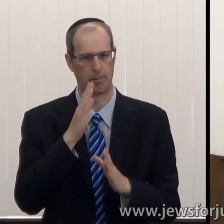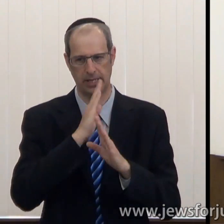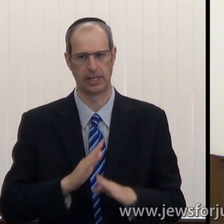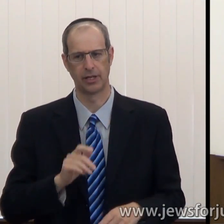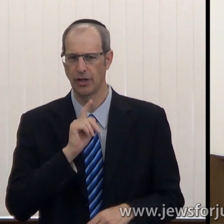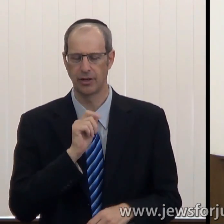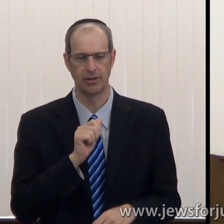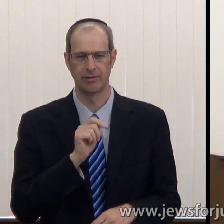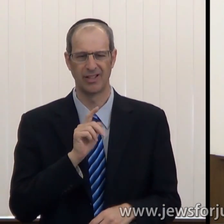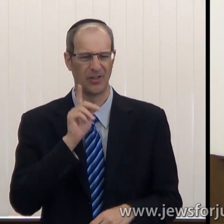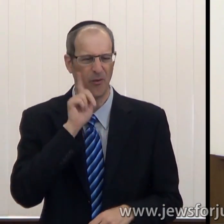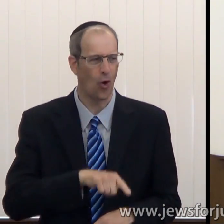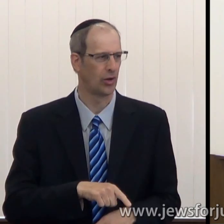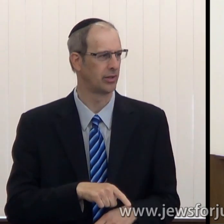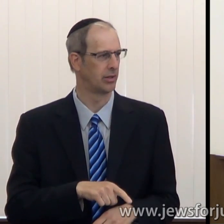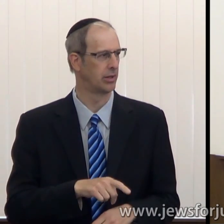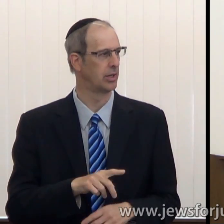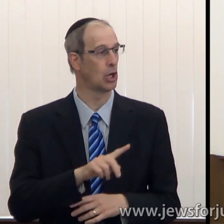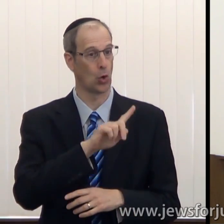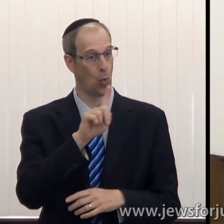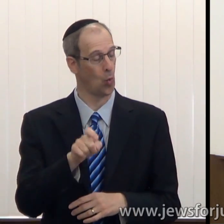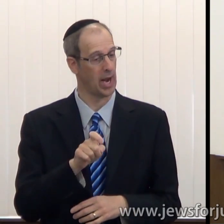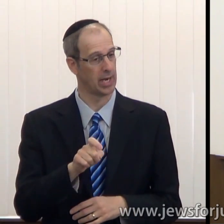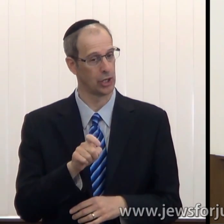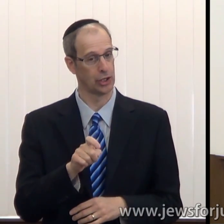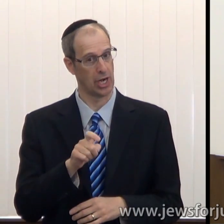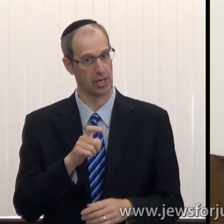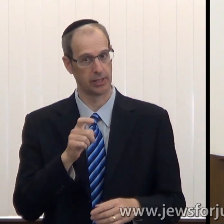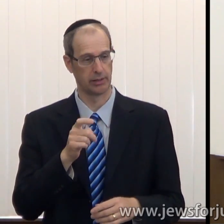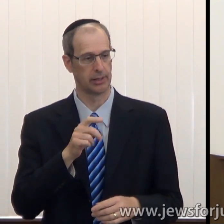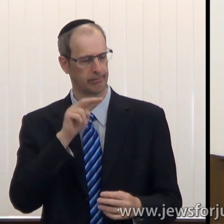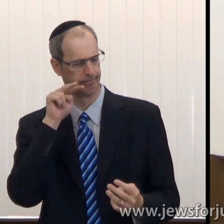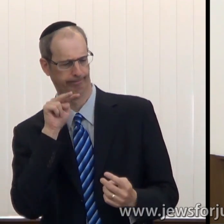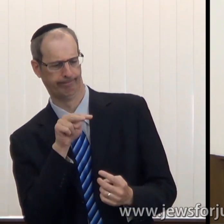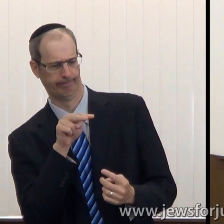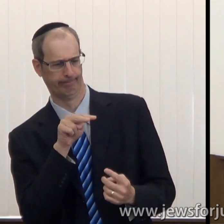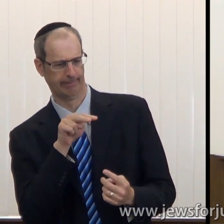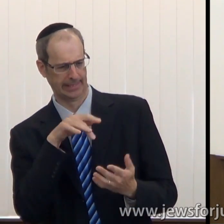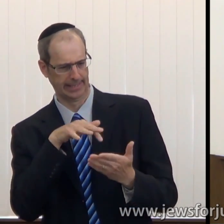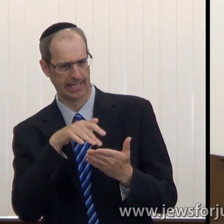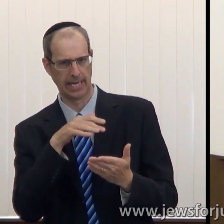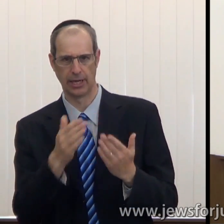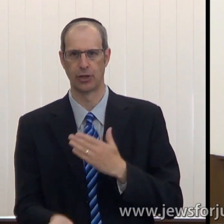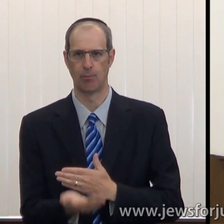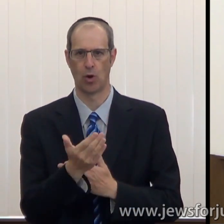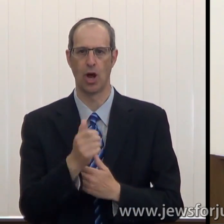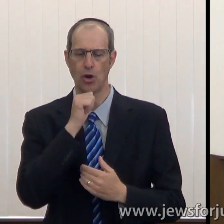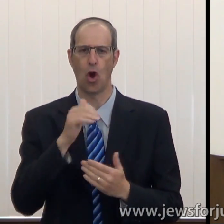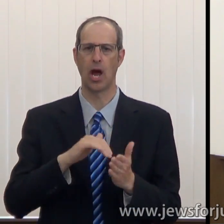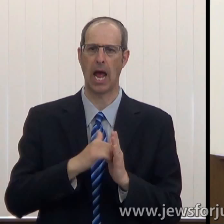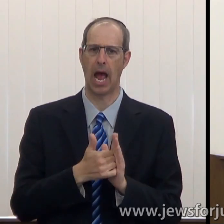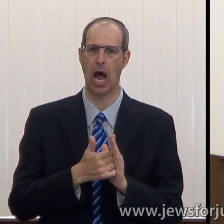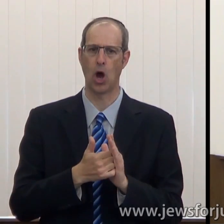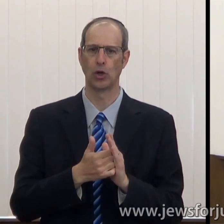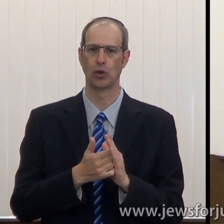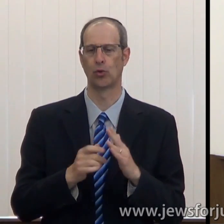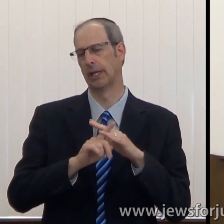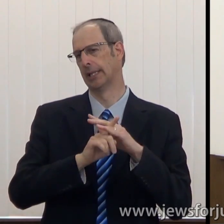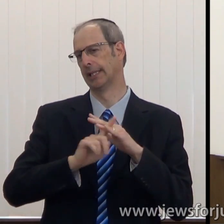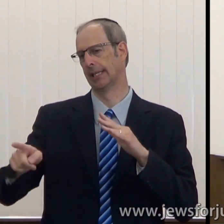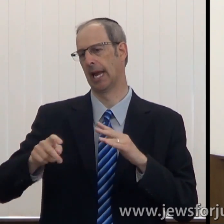So the question is, and that's what we're going to be looking at this morning, not how to escape the